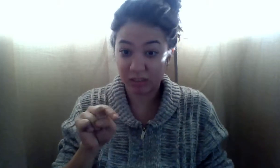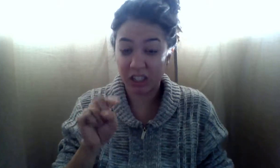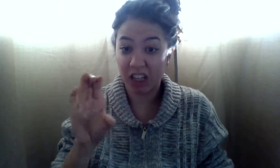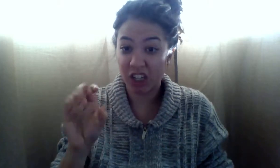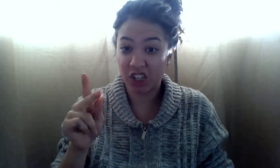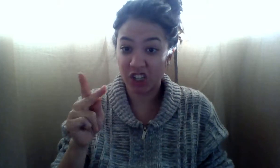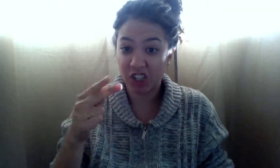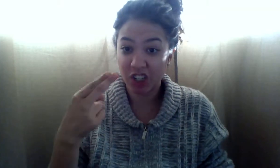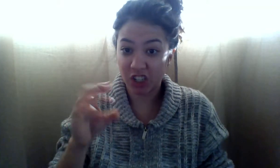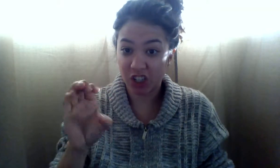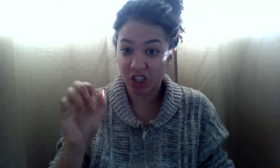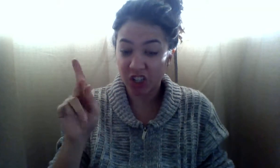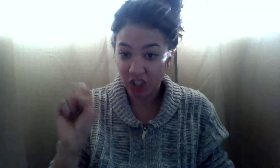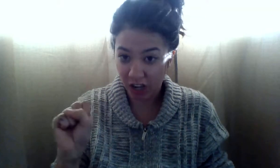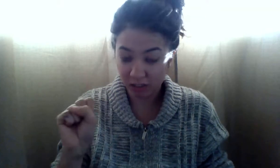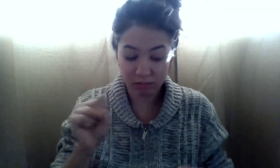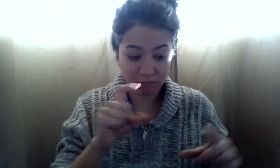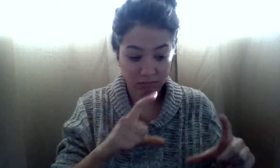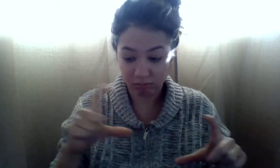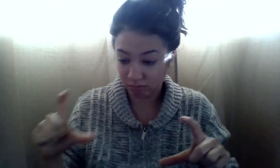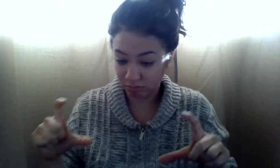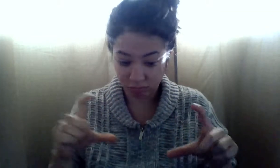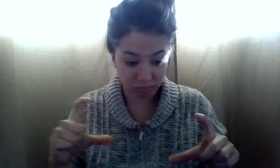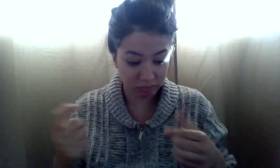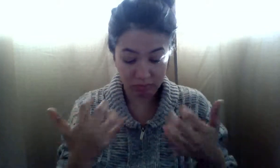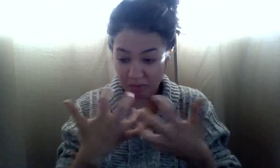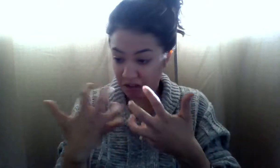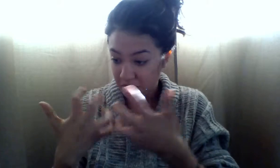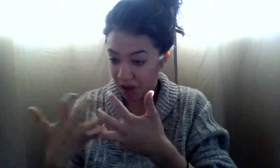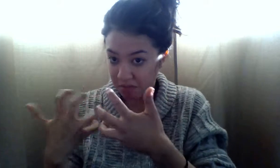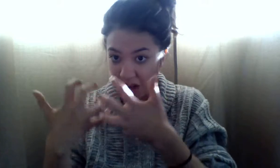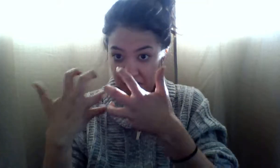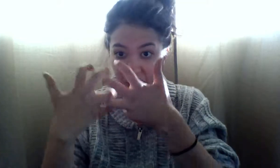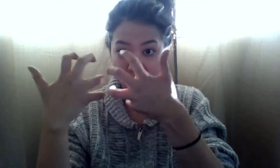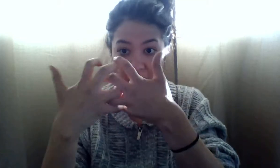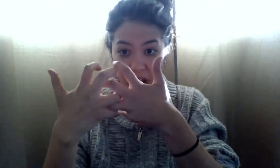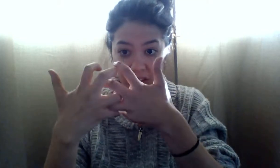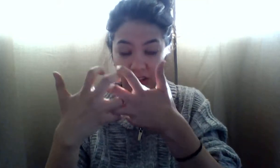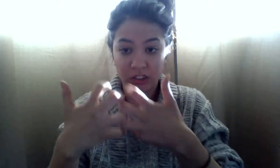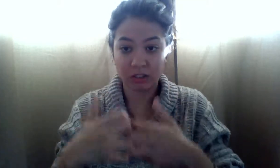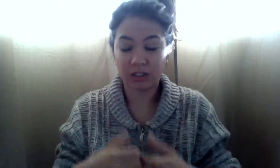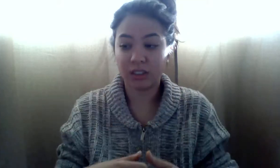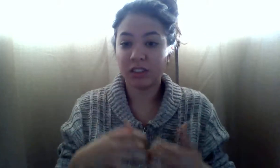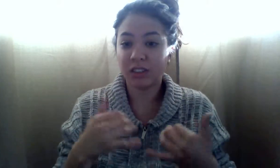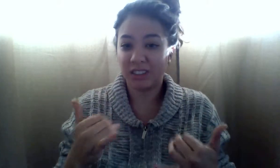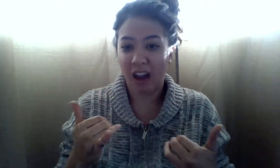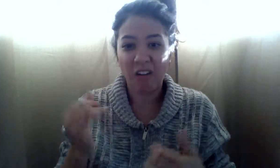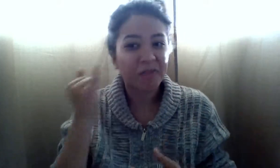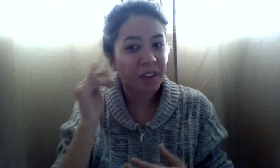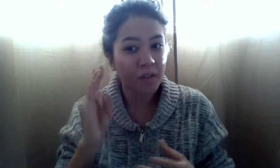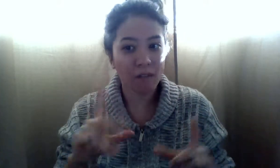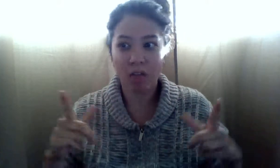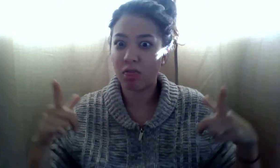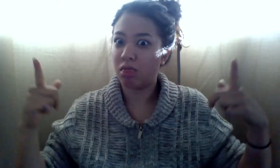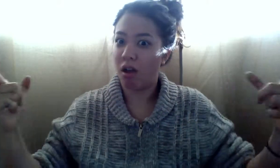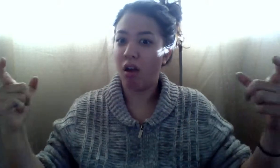check that needed to be, or matches up to what all of the employees have done. After that, someone is usually delegated to tear